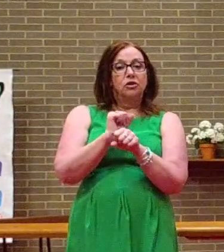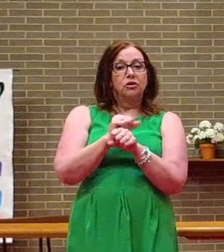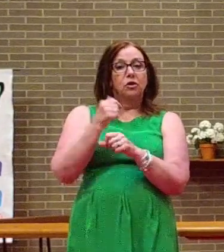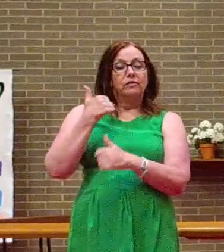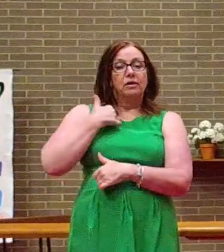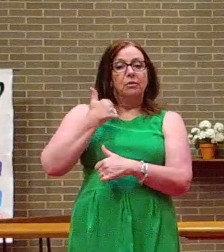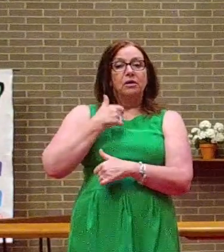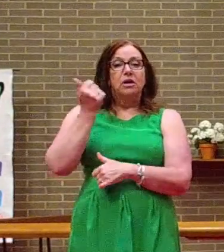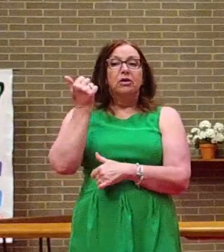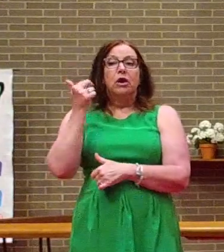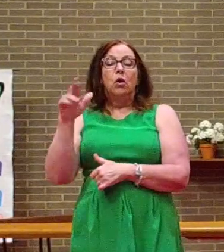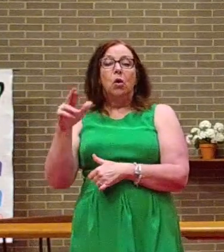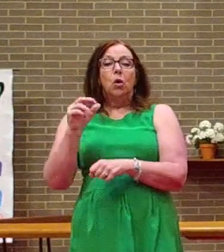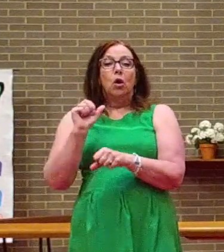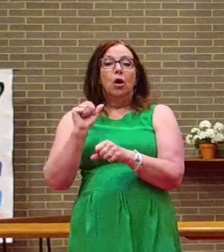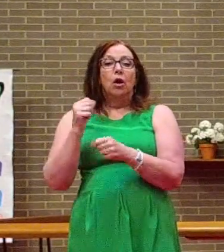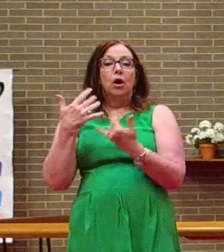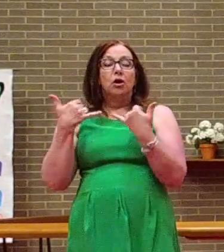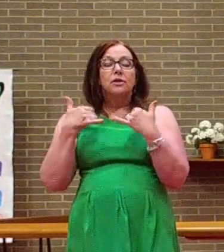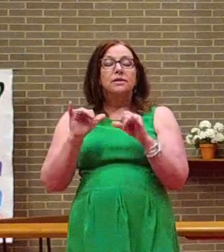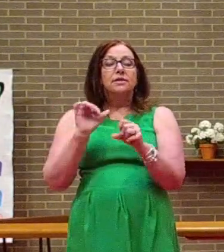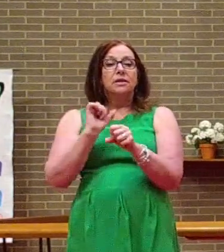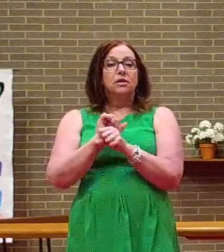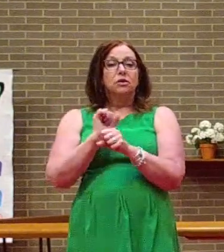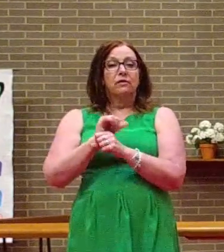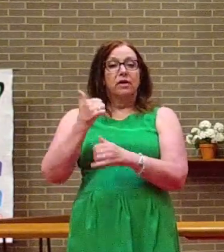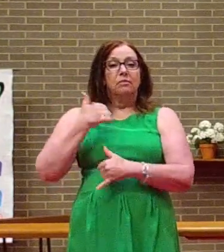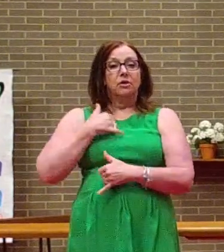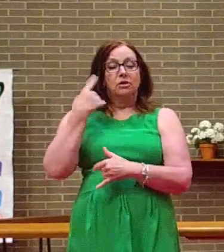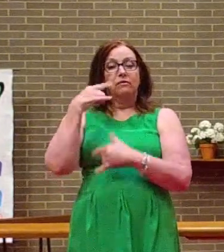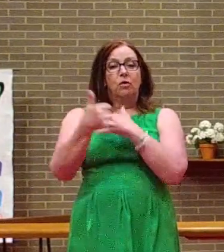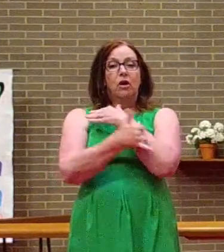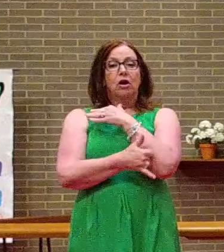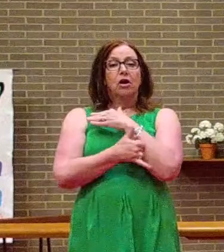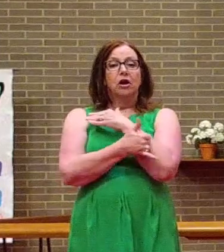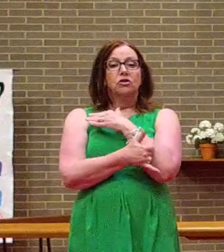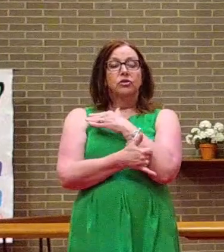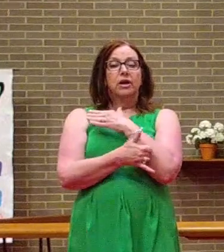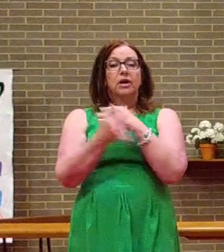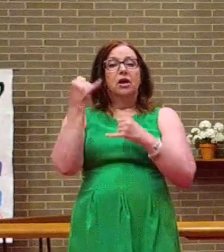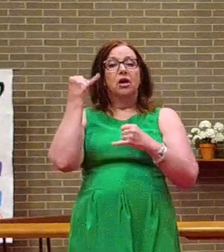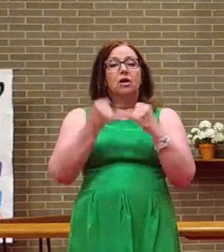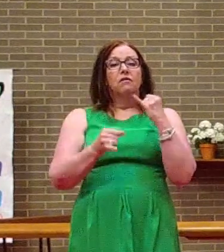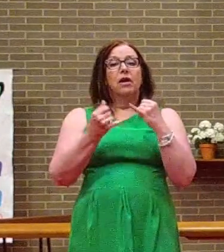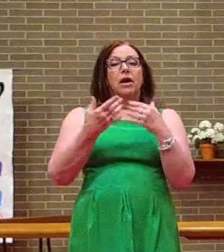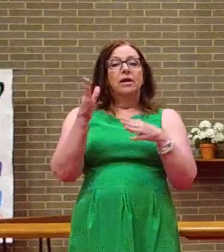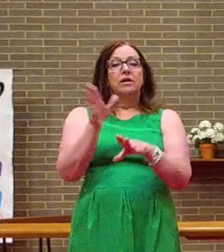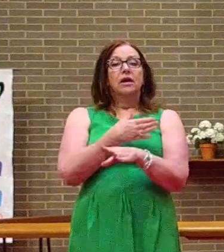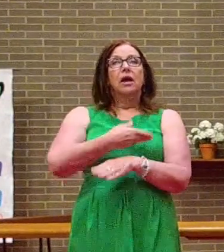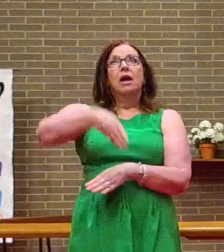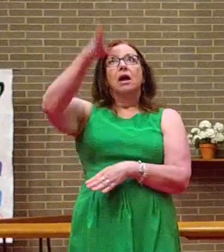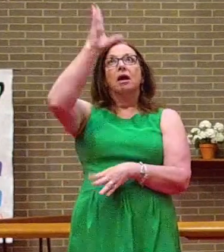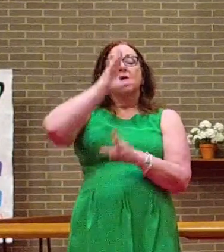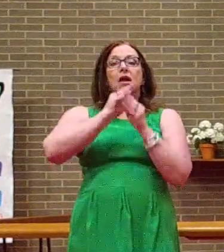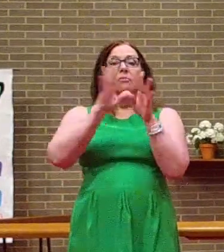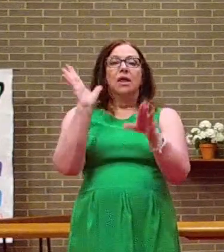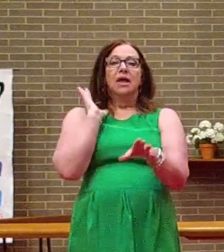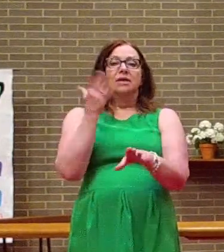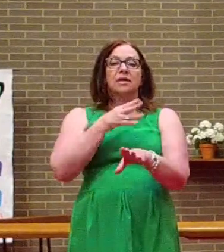have done to serve our country. We sing our final hymn, God Bless Our Native Land.